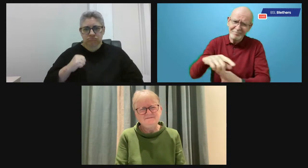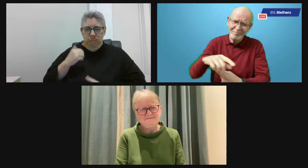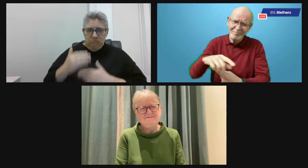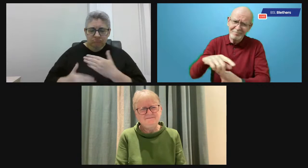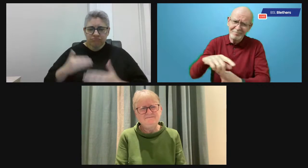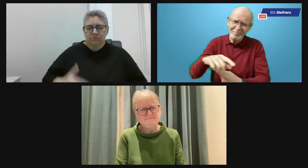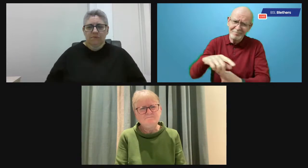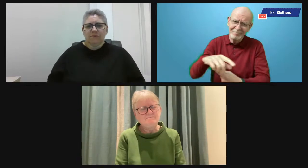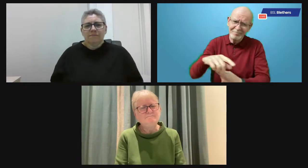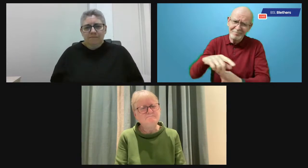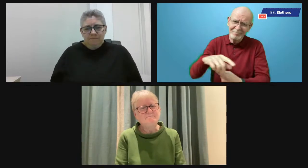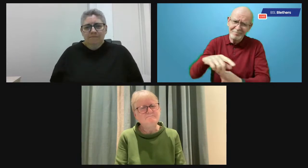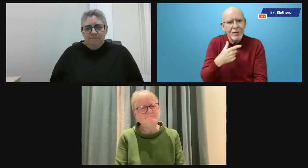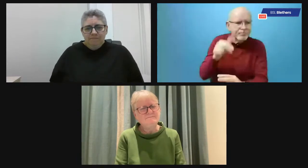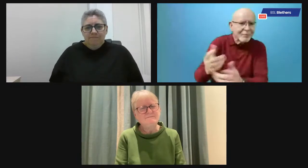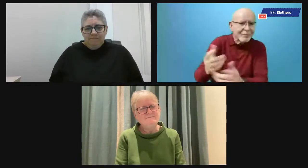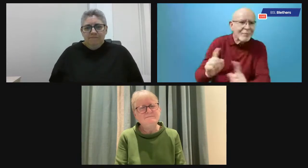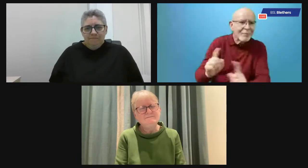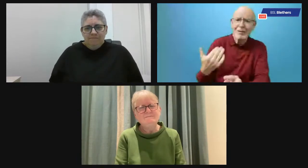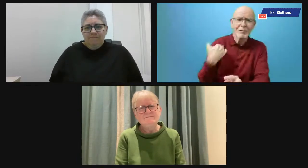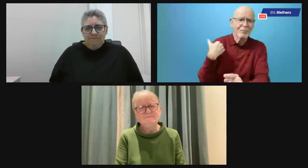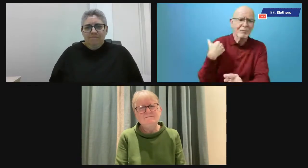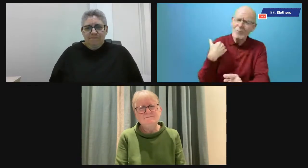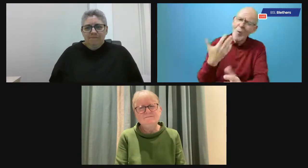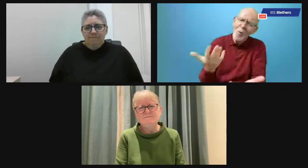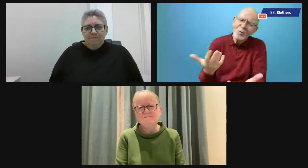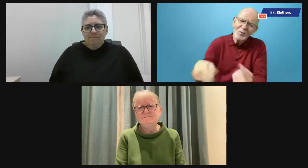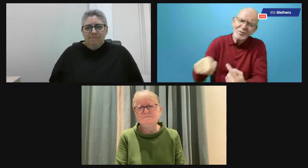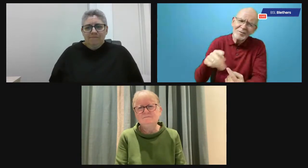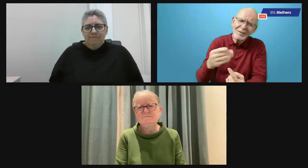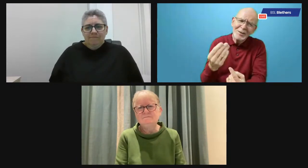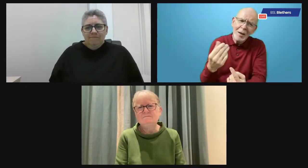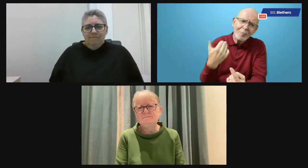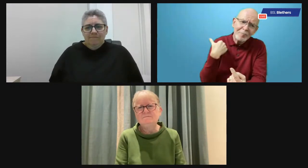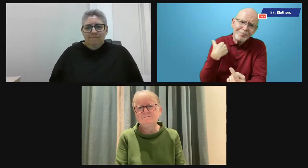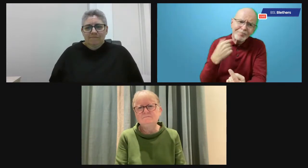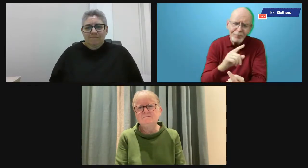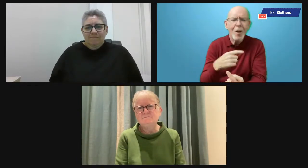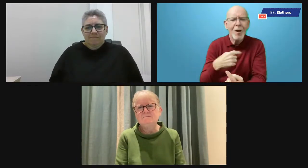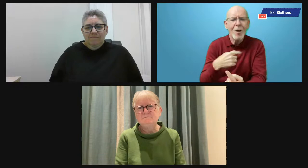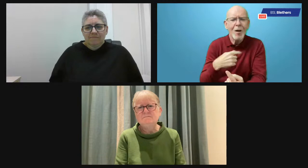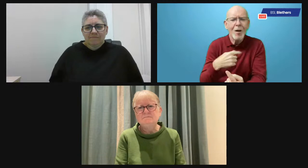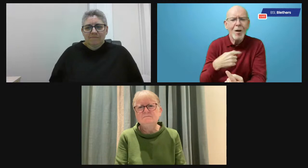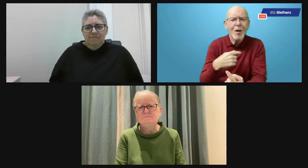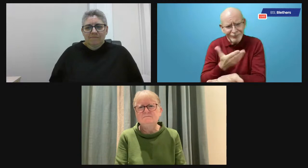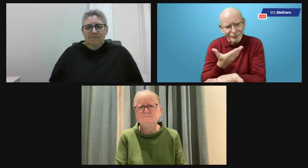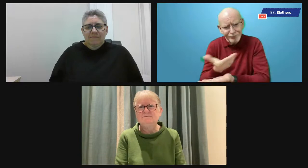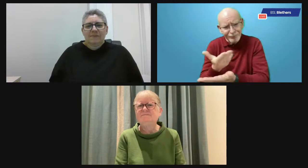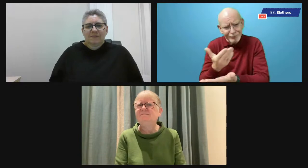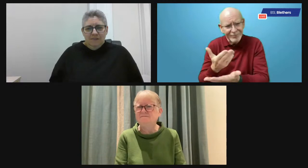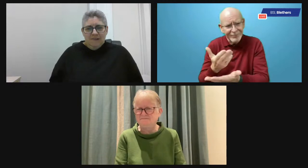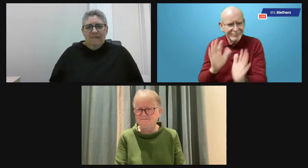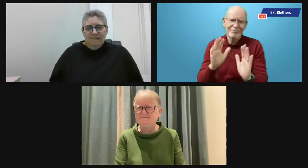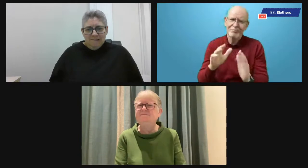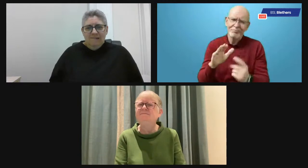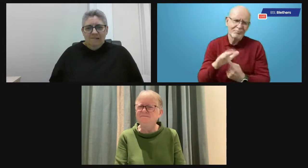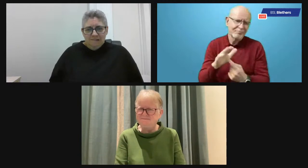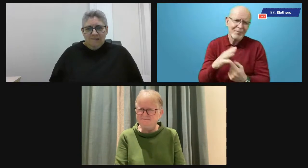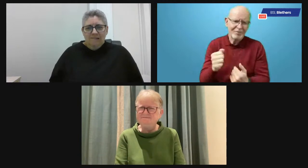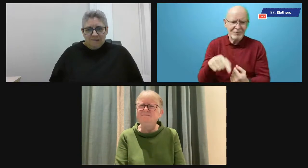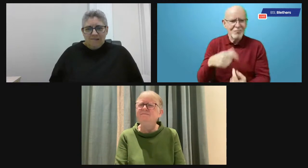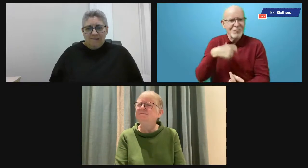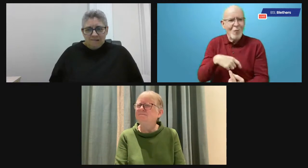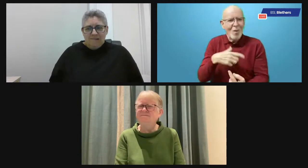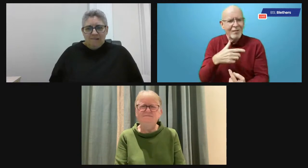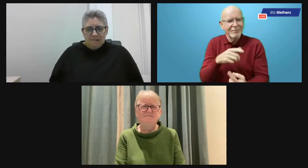wonderful organisation to be part of, and it's great that it's keep going strong. And some people do come up to me